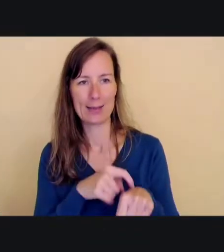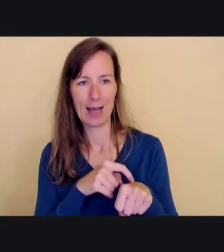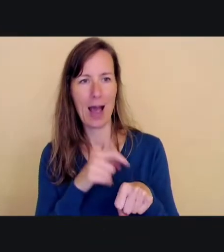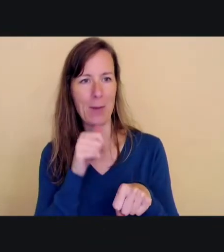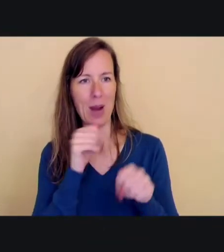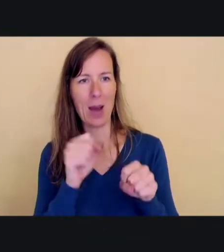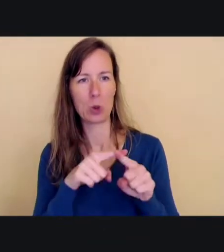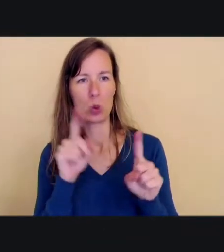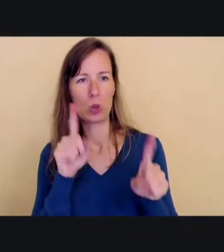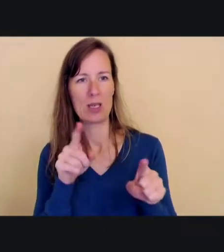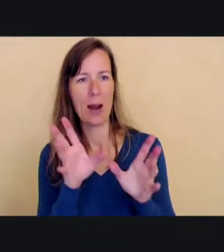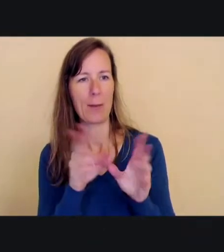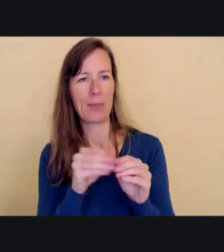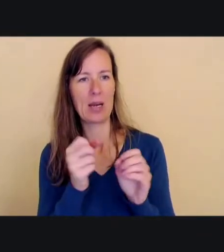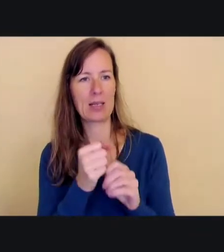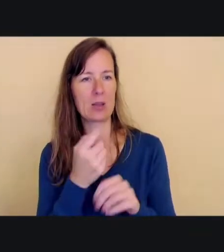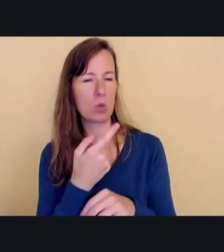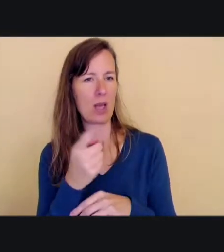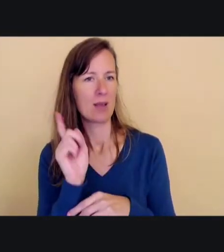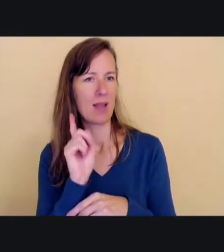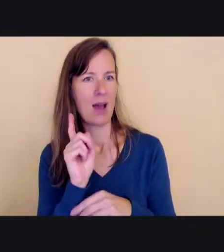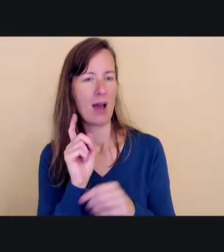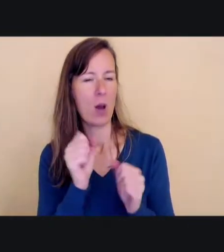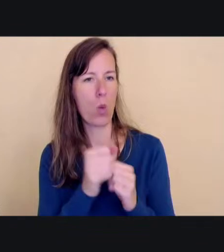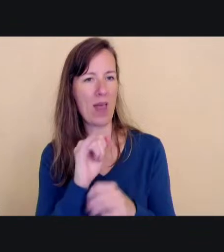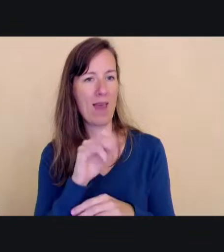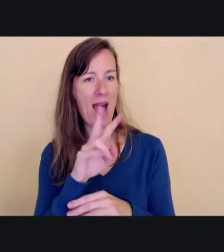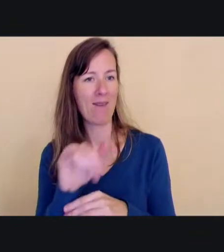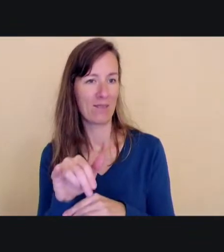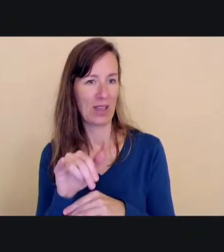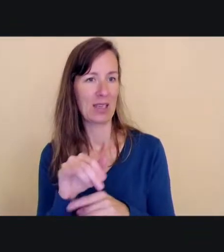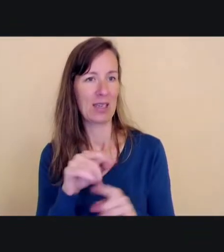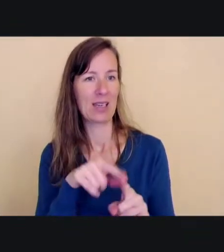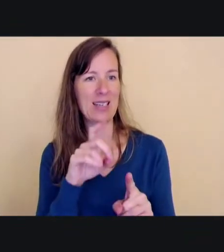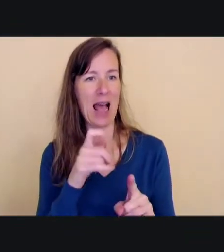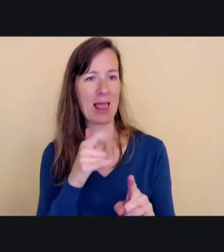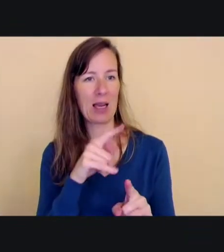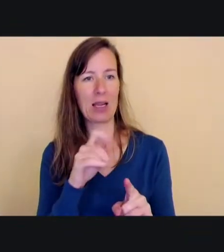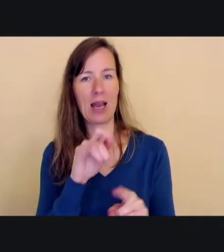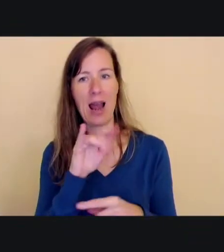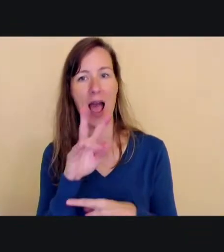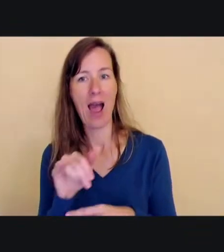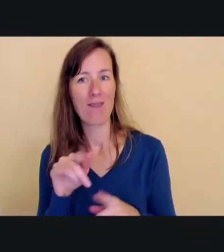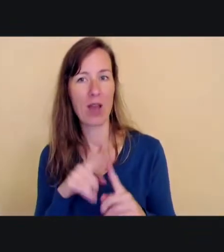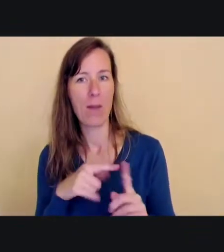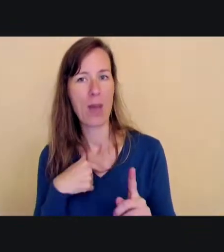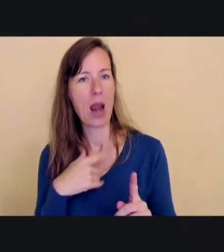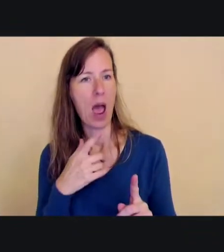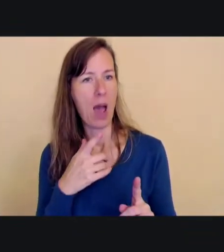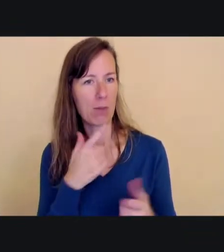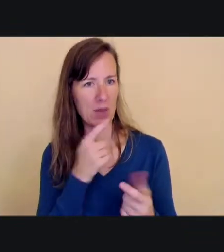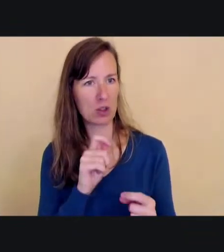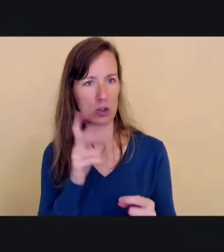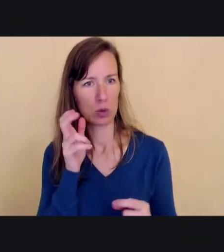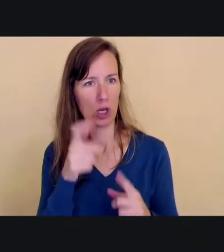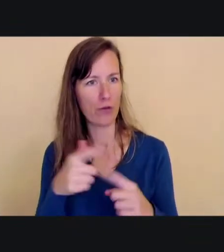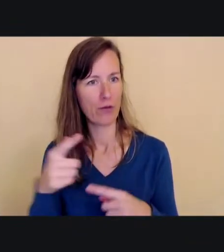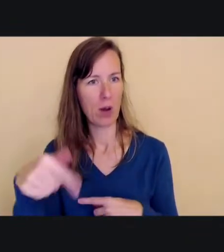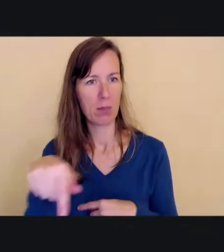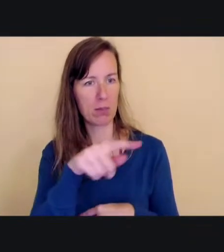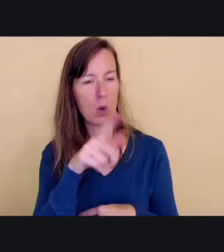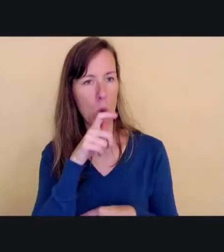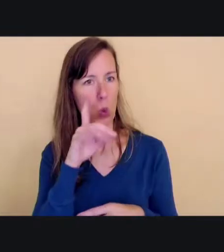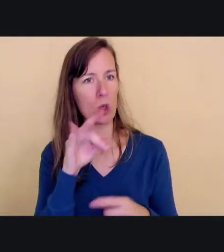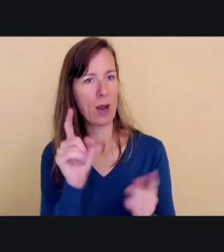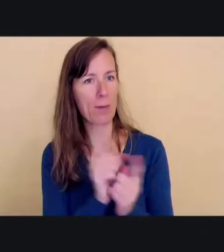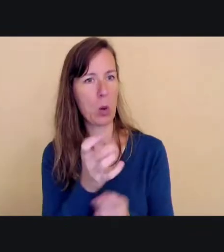week with Delegate Ivy, but I am interested to hear, for those of you who did meet with him, whether any legislative priorities